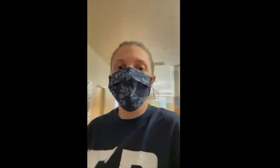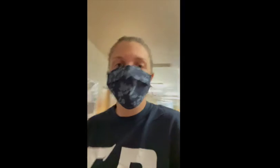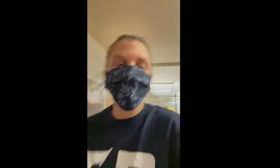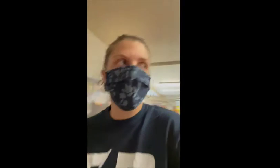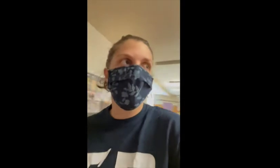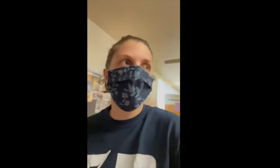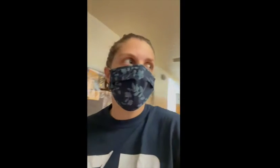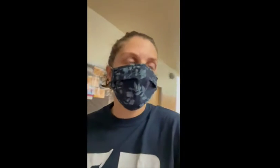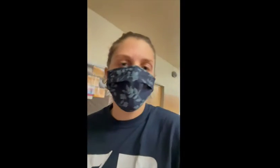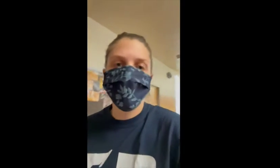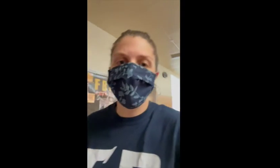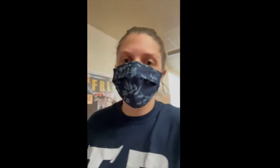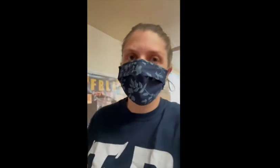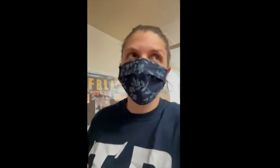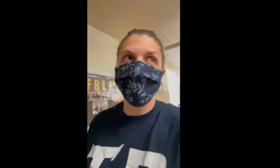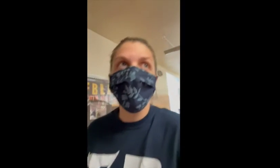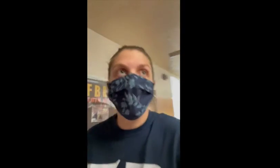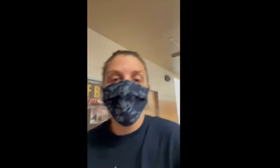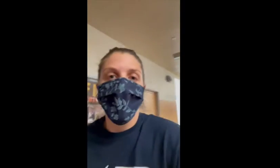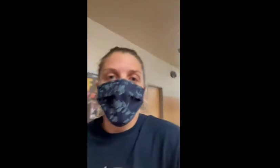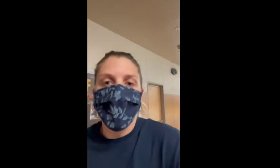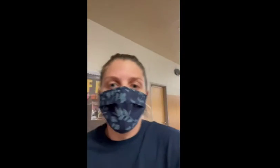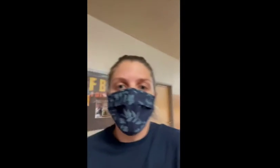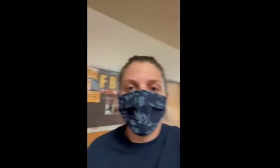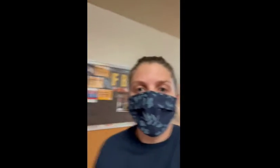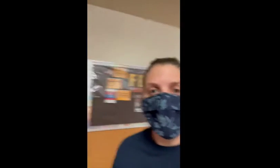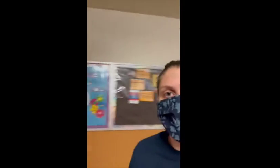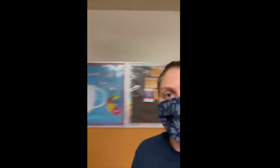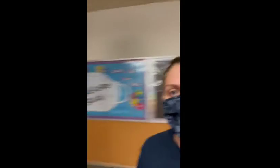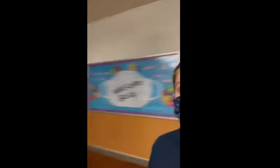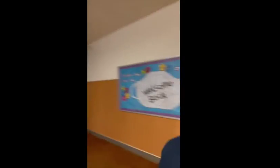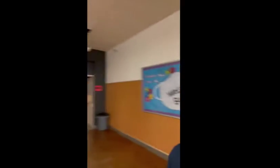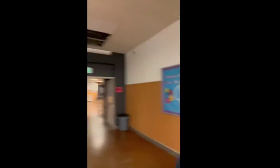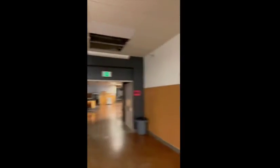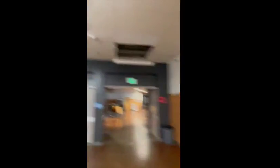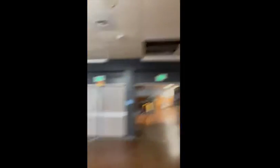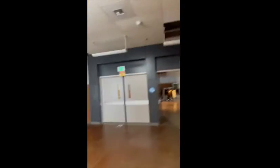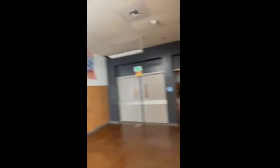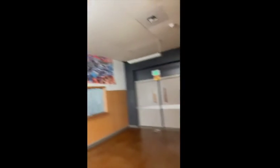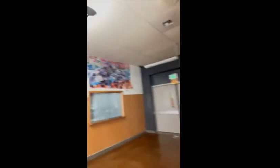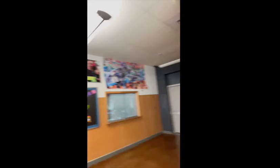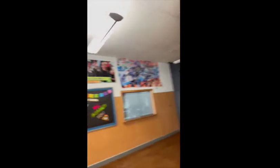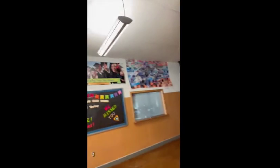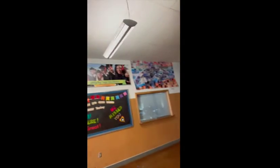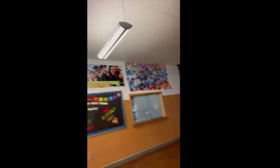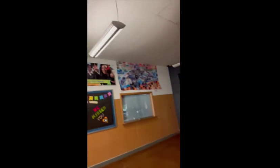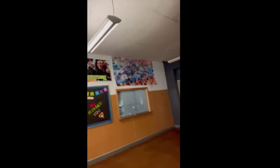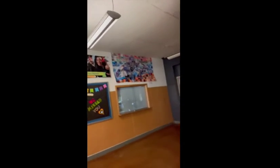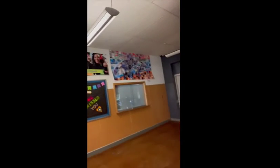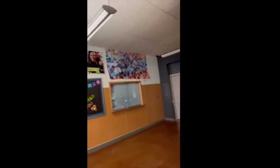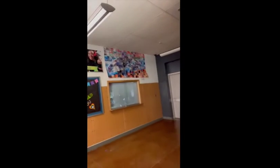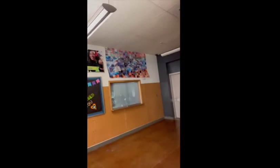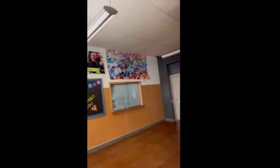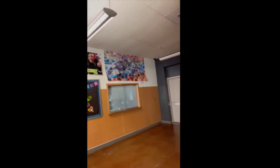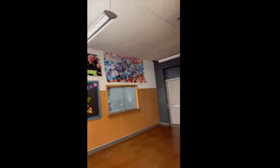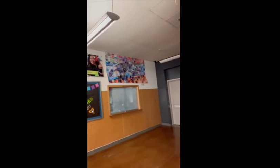next little area where I'll show you the student store. While we're walking, I'm going to show you some art that has been created